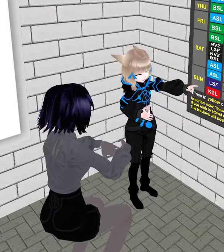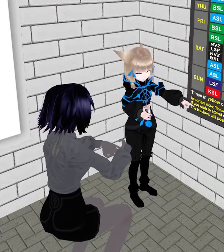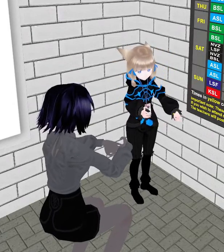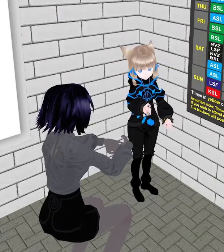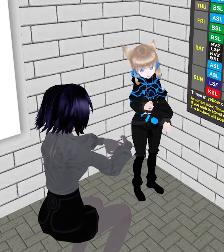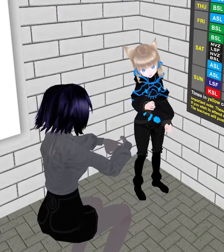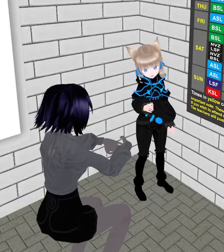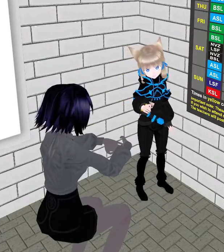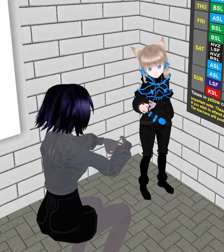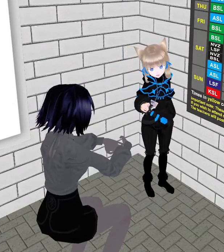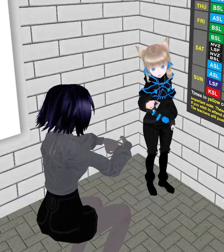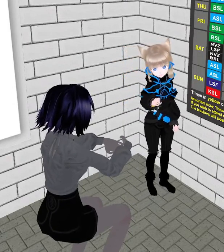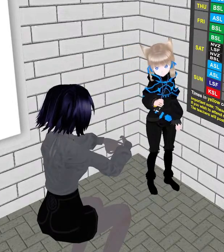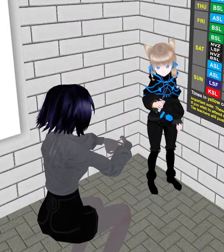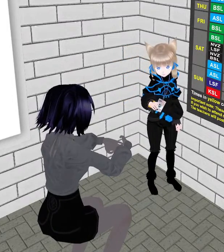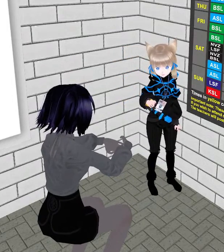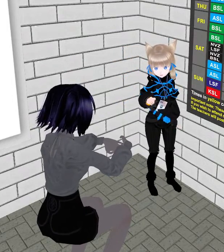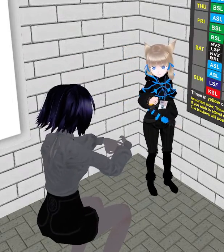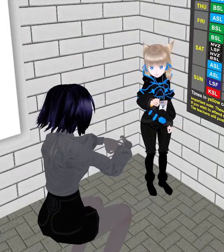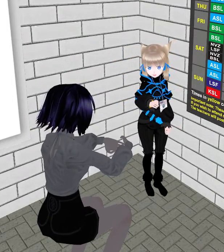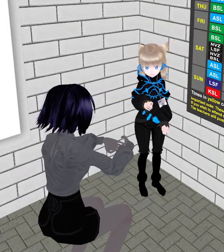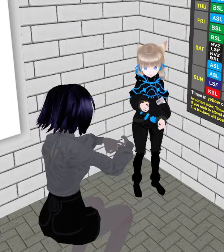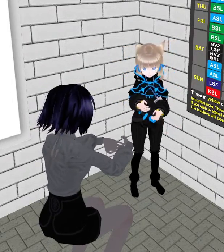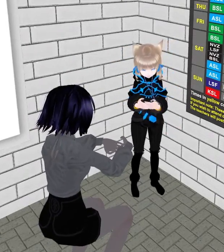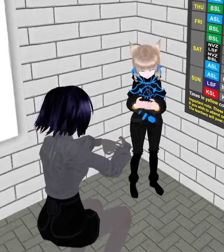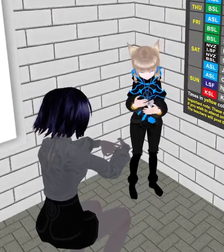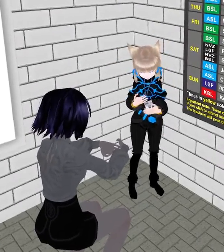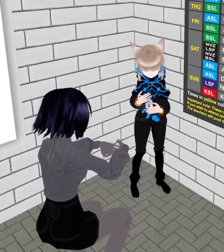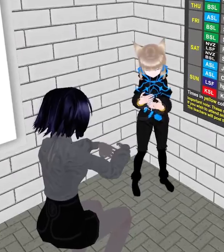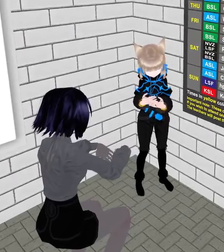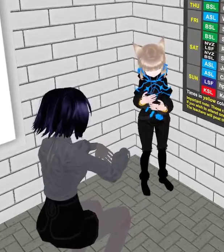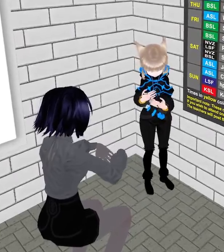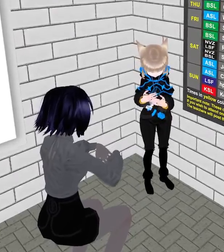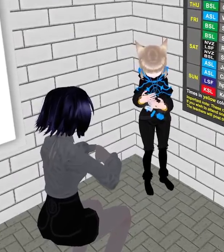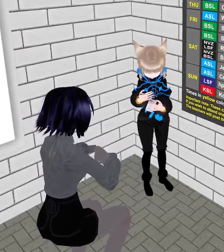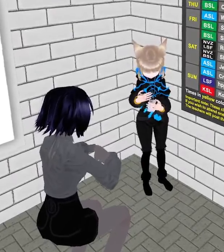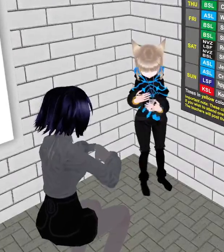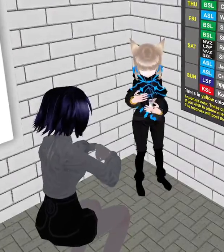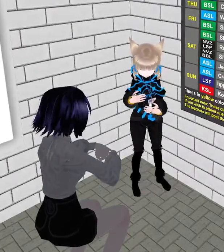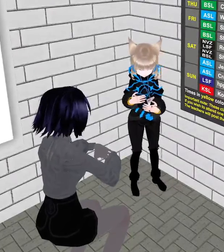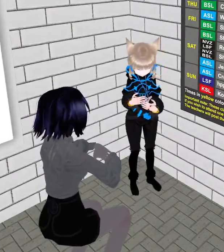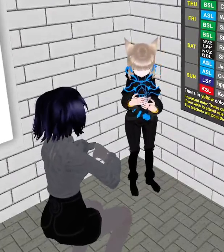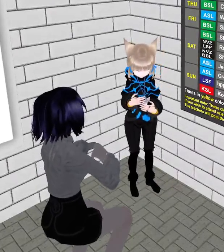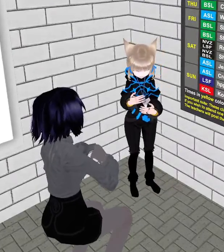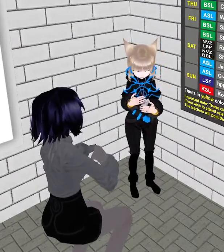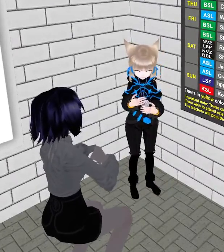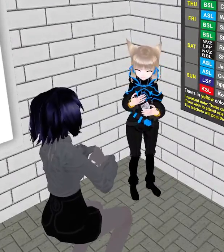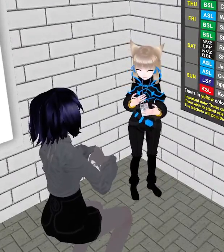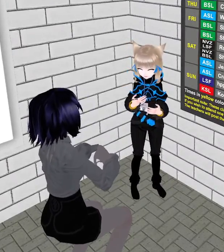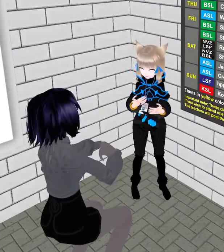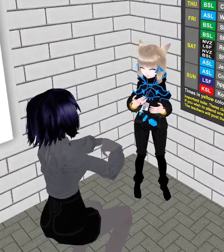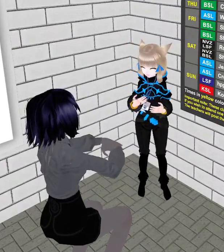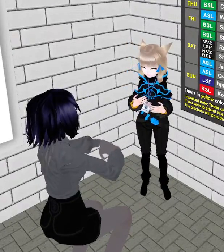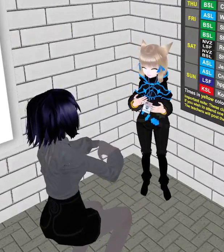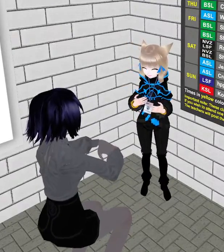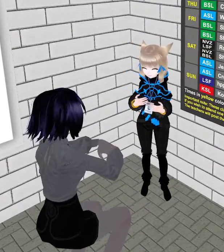Crow goes slow. He'll go through a lesson, and he doesn't have like large lessons. It's just like 15, 20 words a